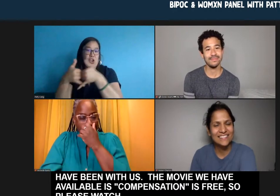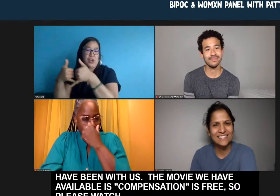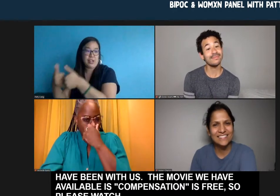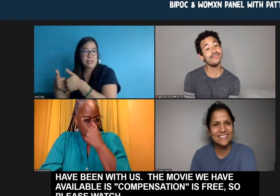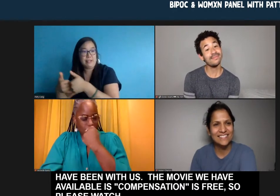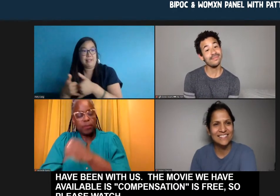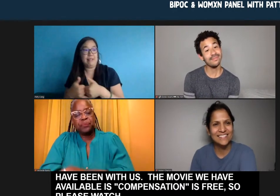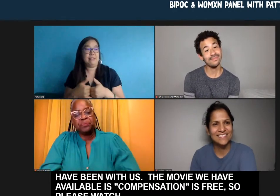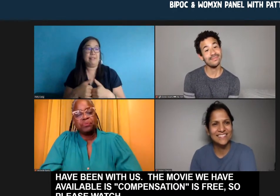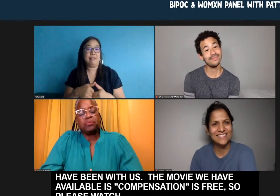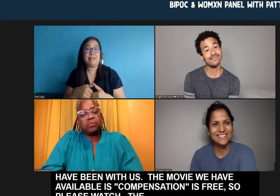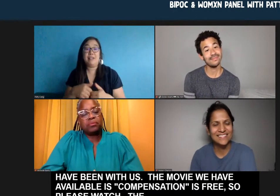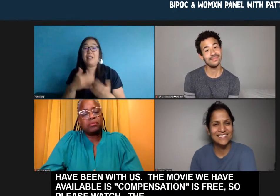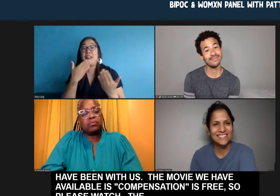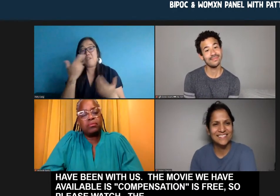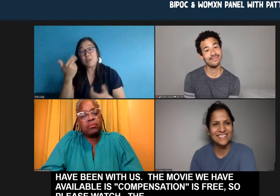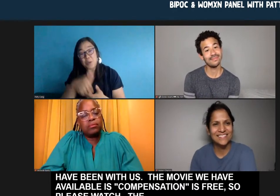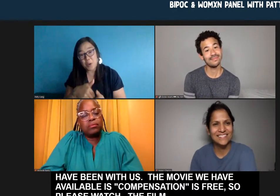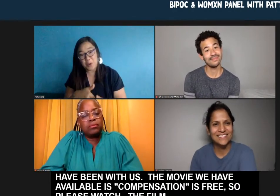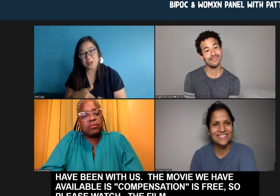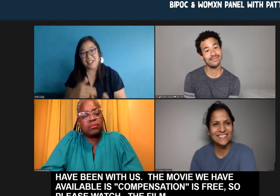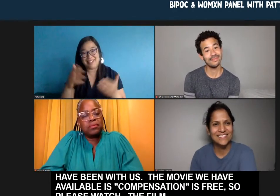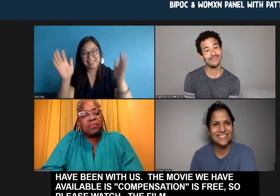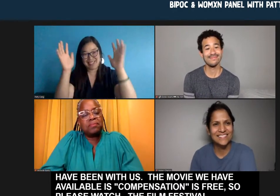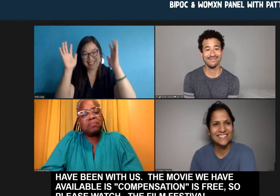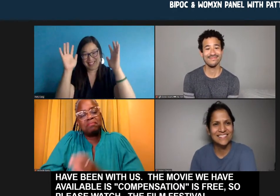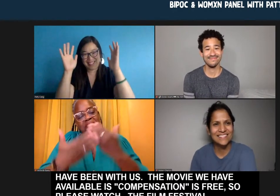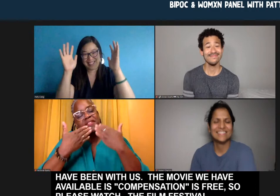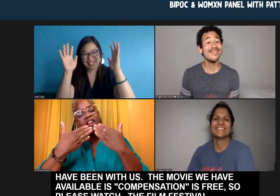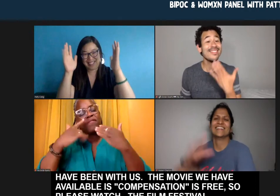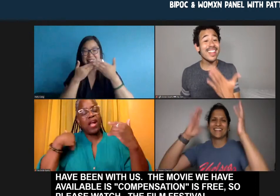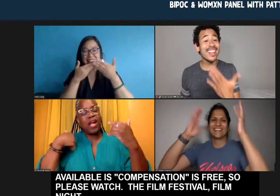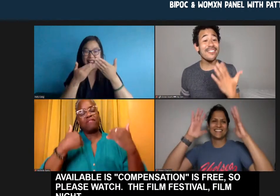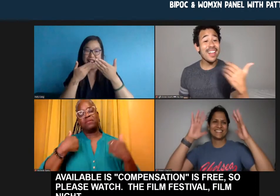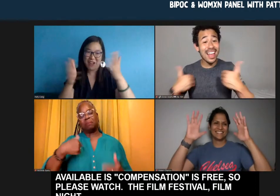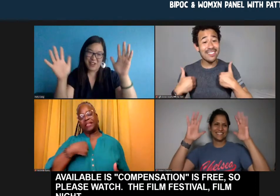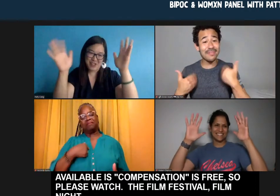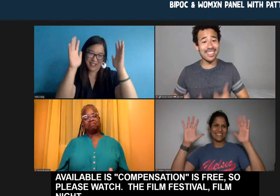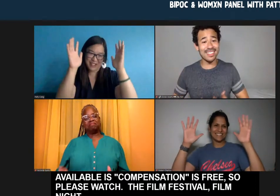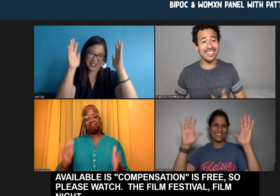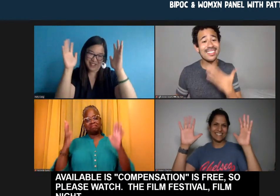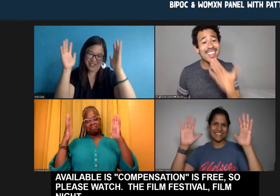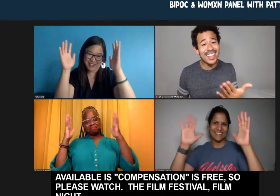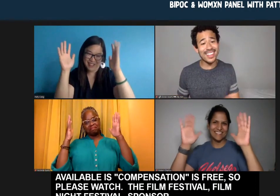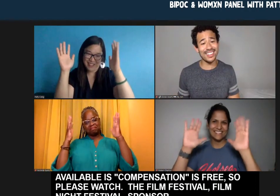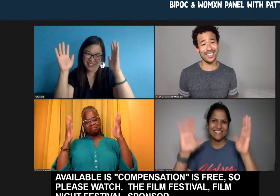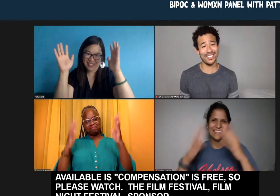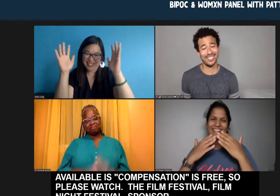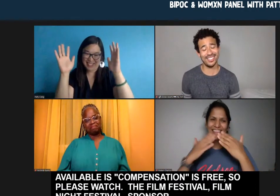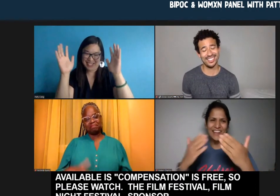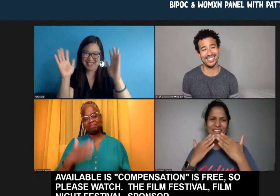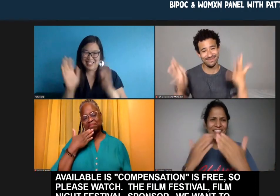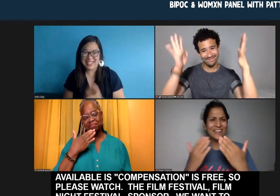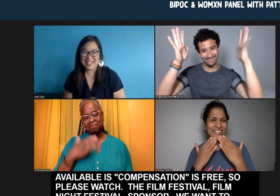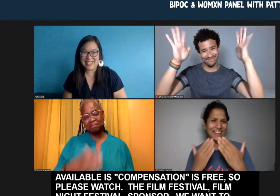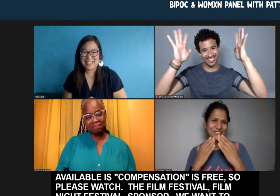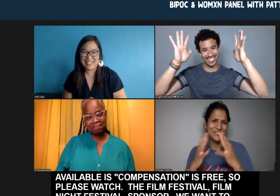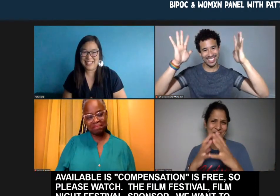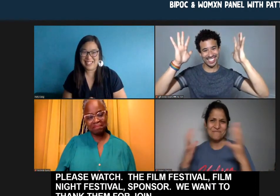the film night festival and the sponsor. We want to thank them for joining. Thank you so much. And thank you so much.